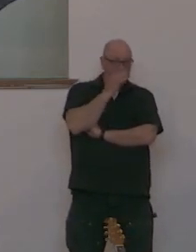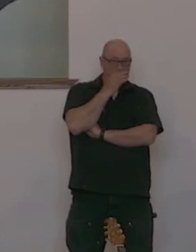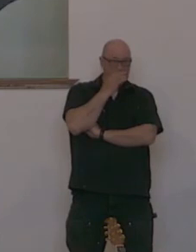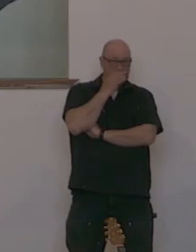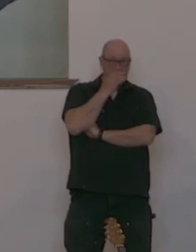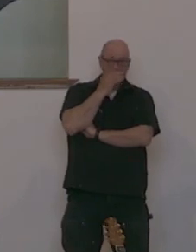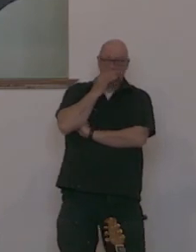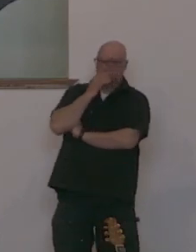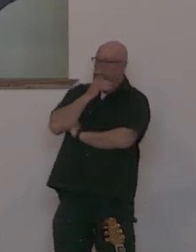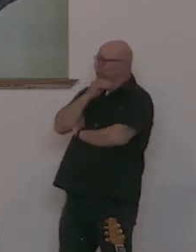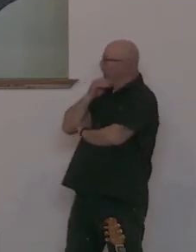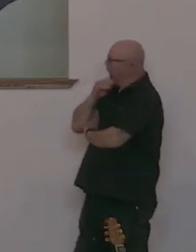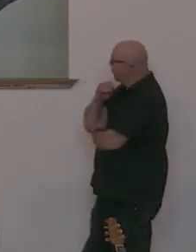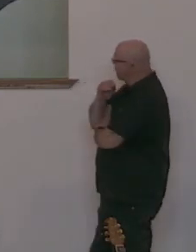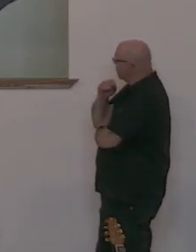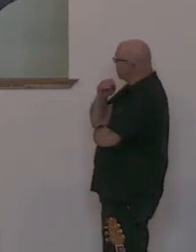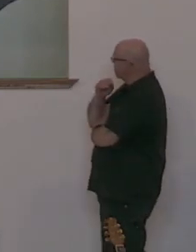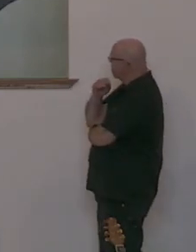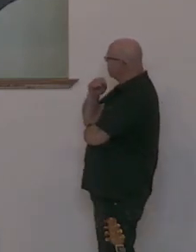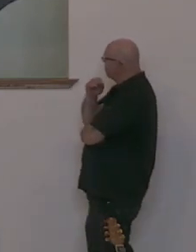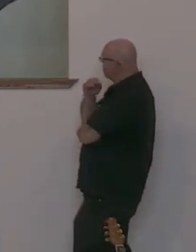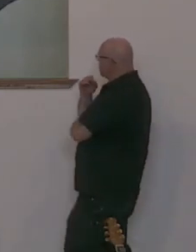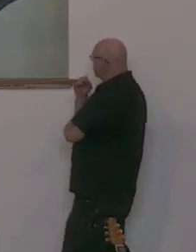Jesus. And